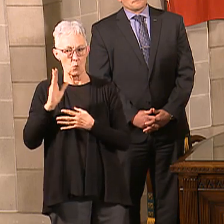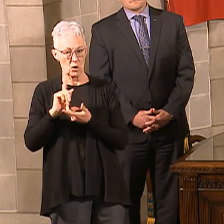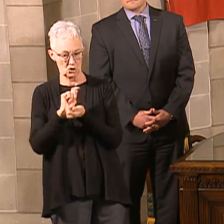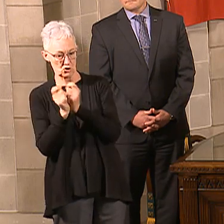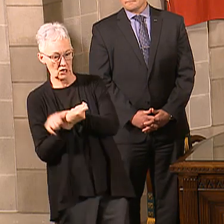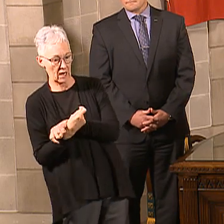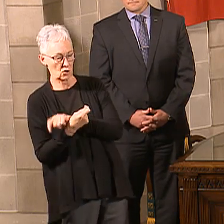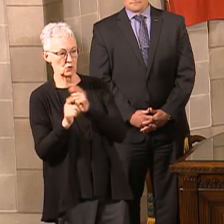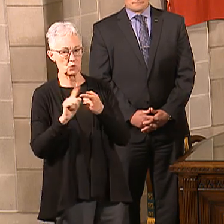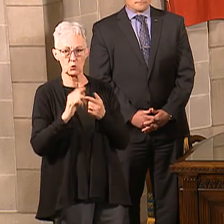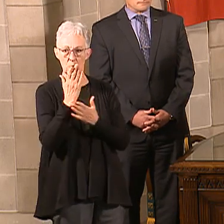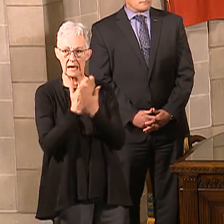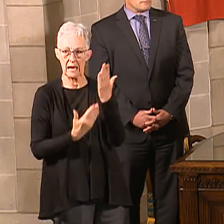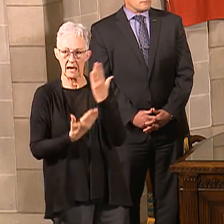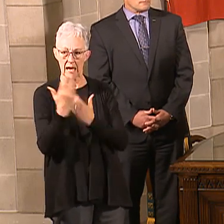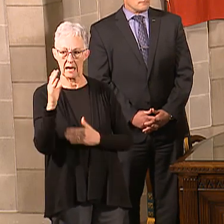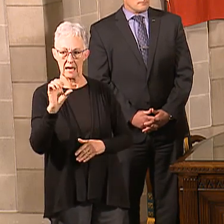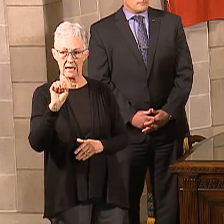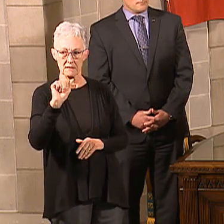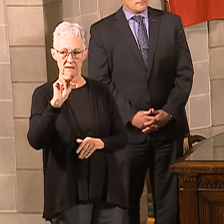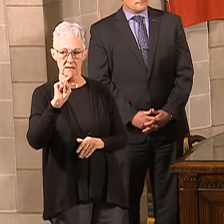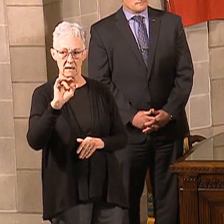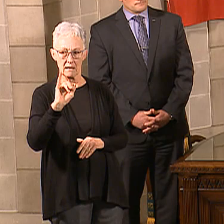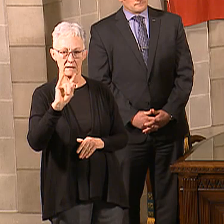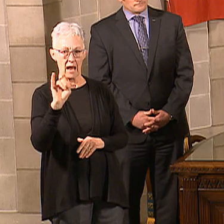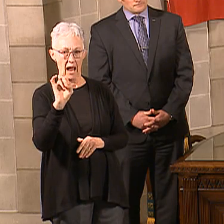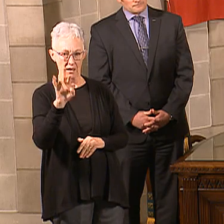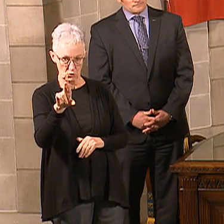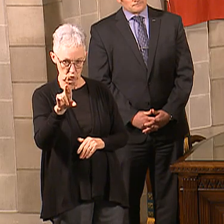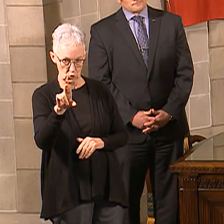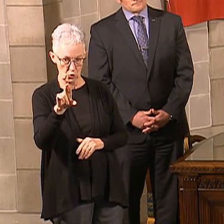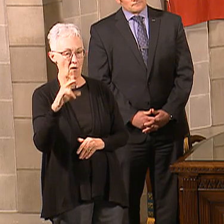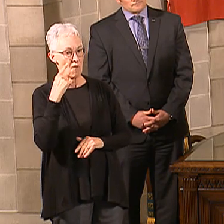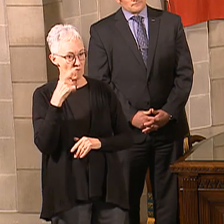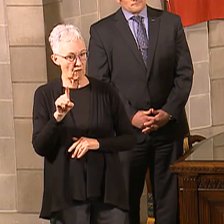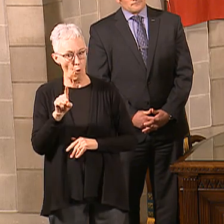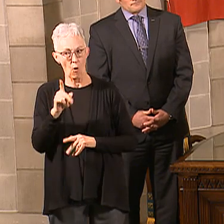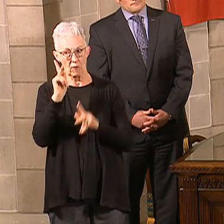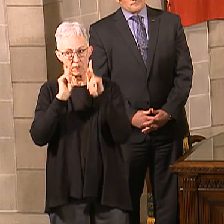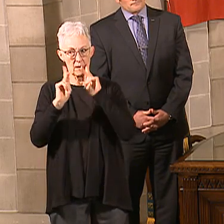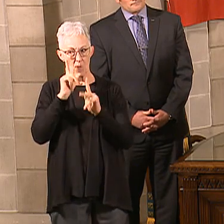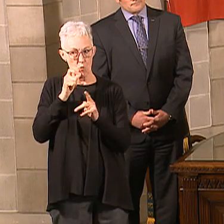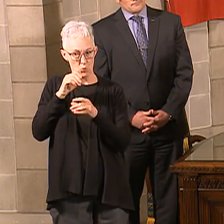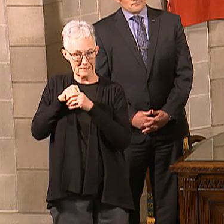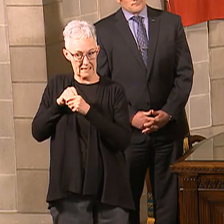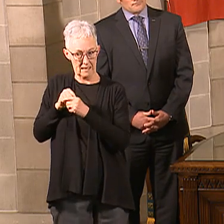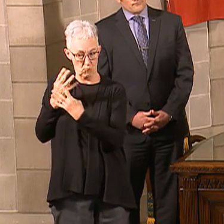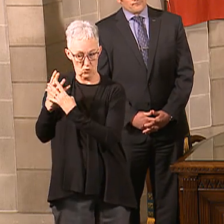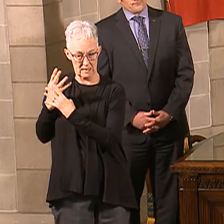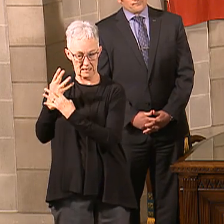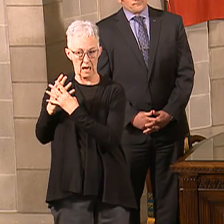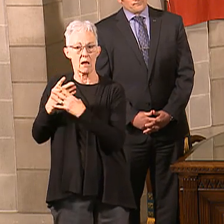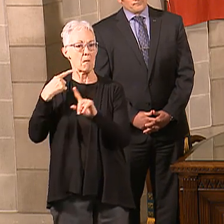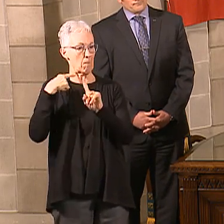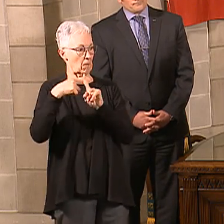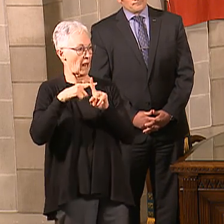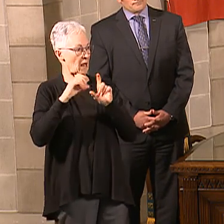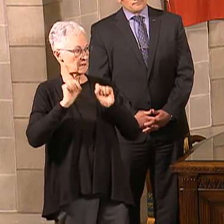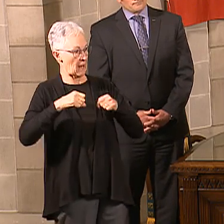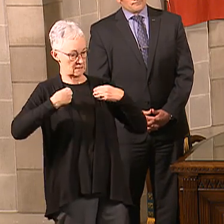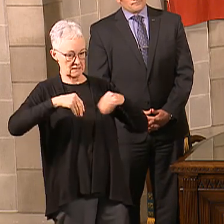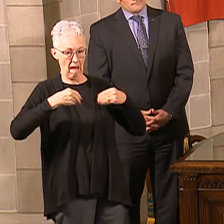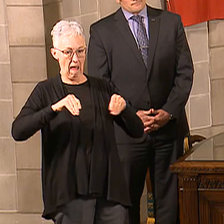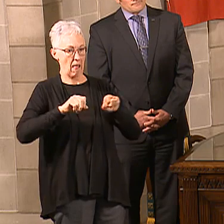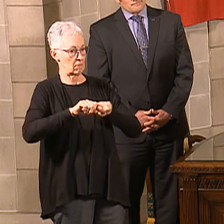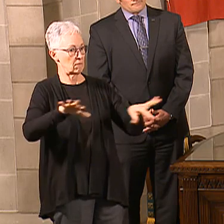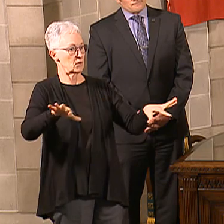make sure it gets out in communities across Nebraska so there's no shortages at all, because we make a lot of alcohol in this state, and the ethanol industry and our